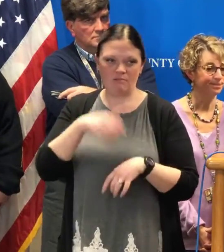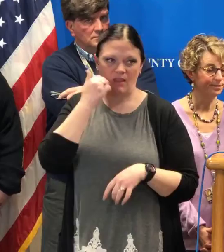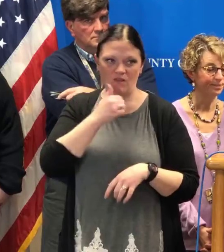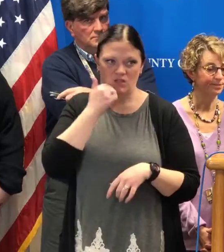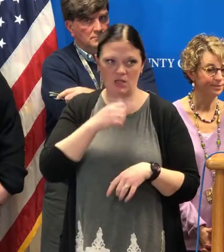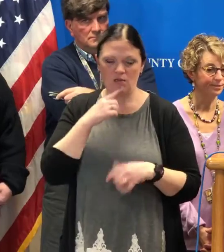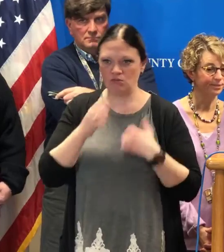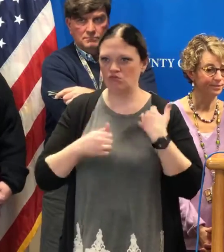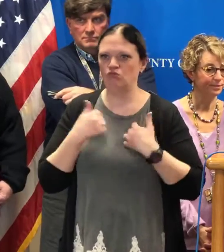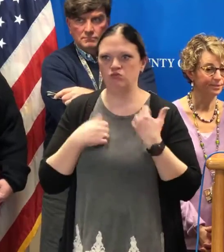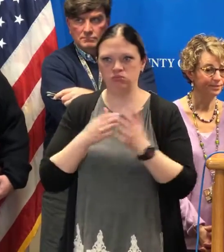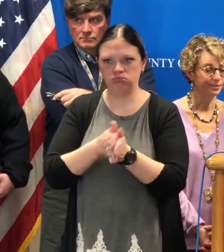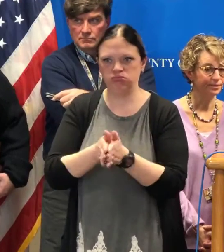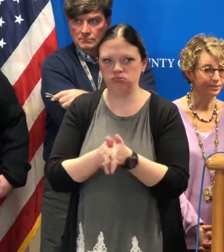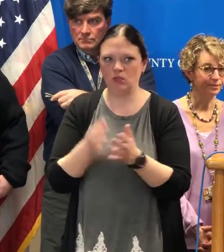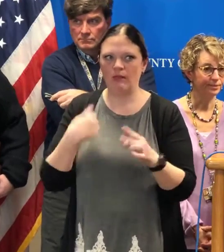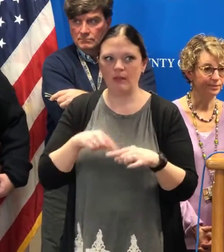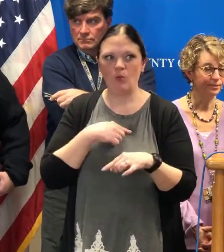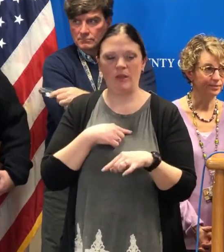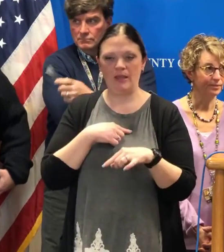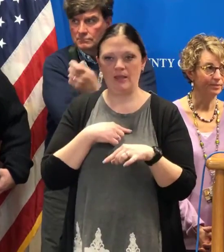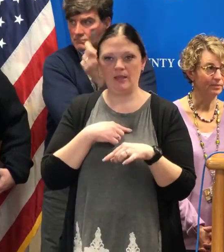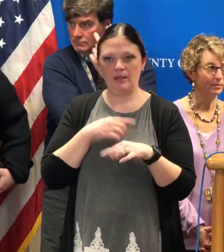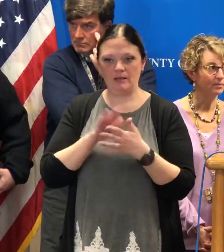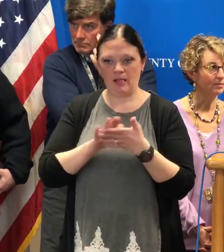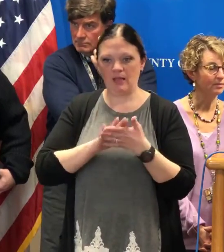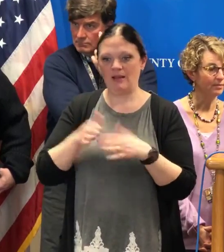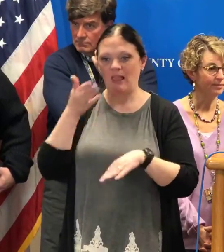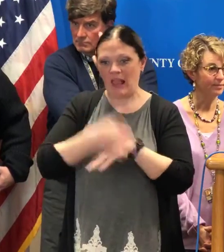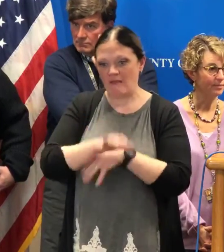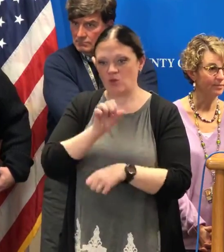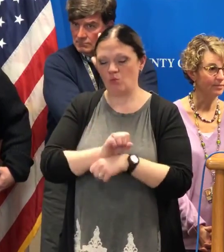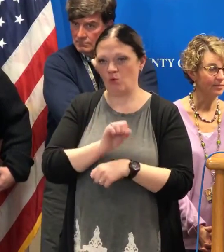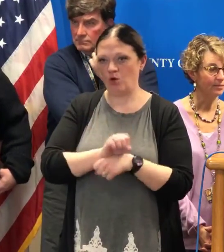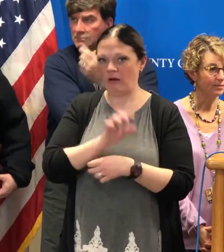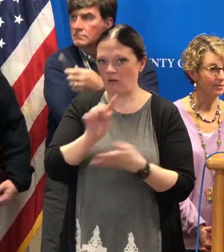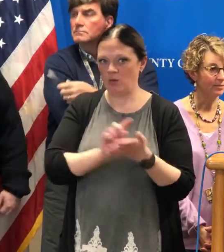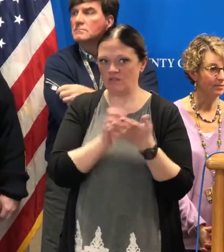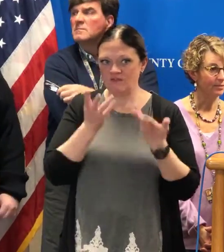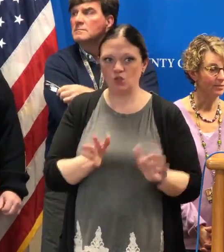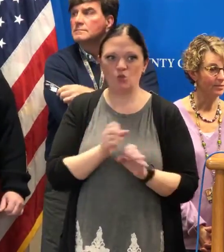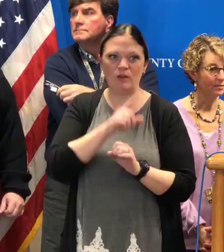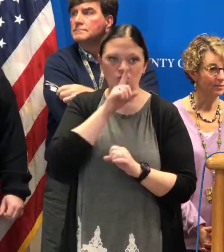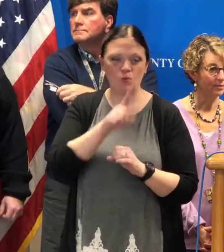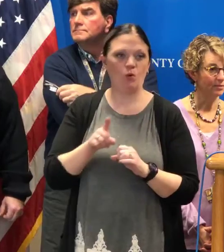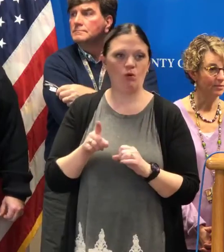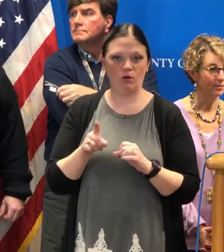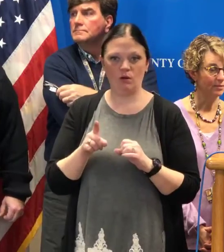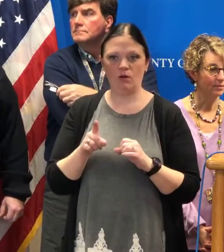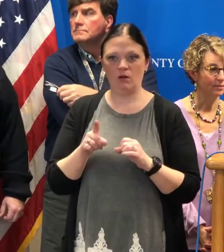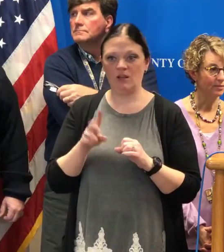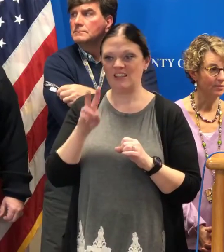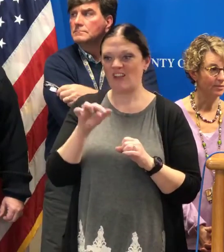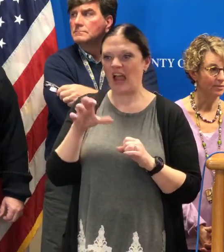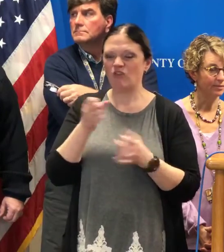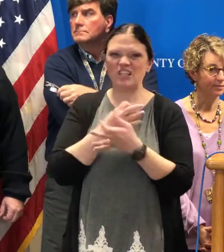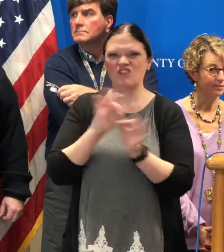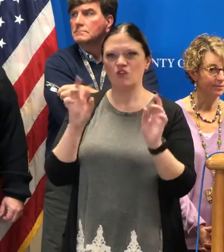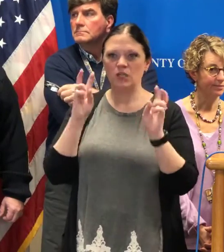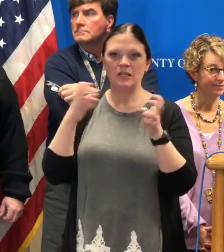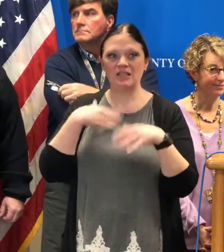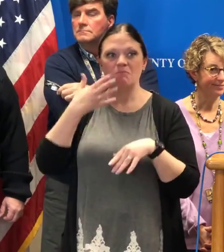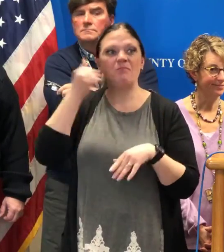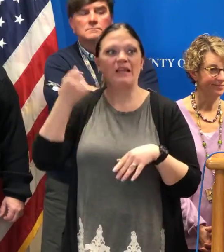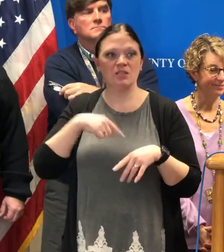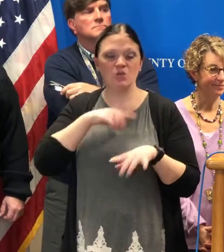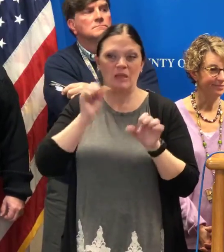a vigorous cleaning that we do after the work hours to ensure that it's virus-free as best as anyone